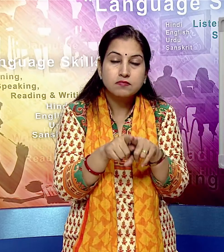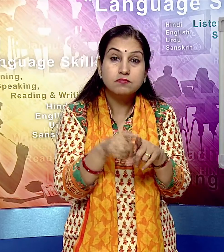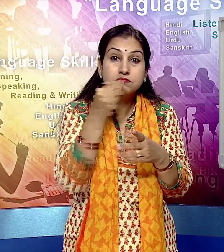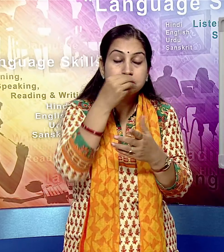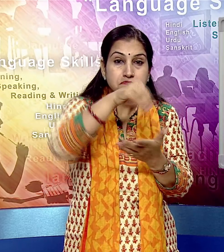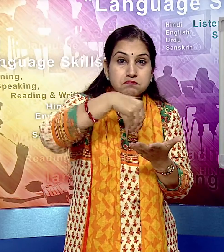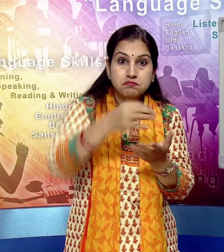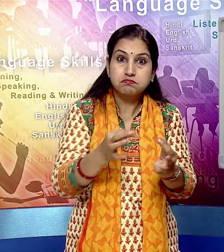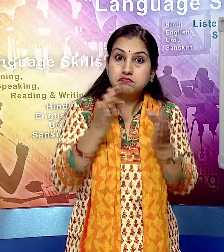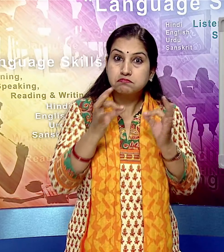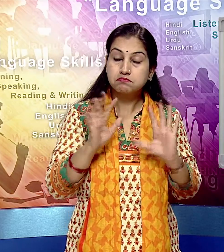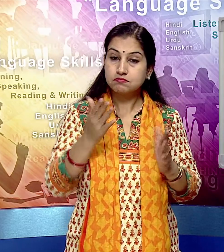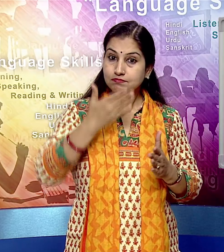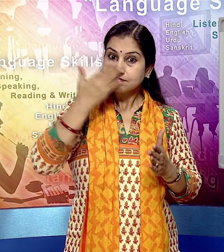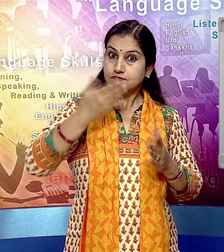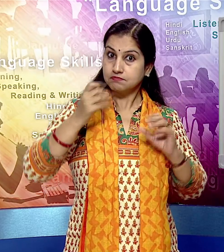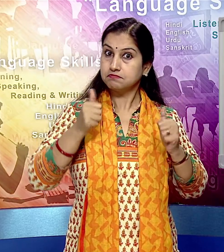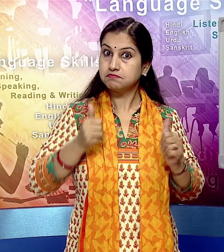tasty and aromatic.